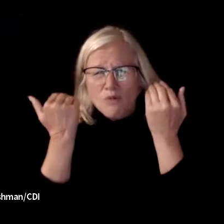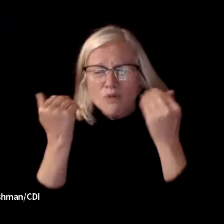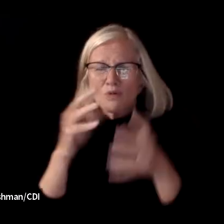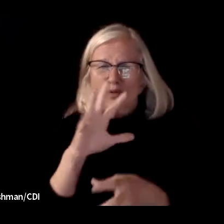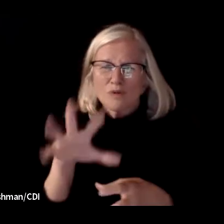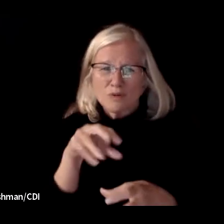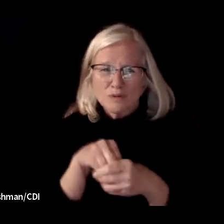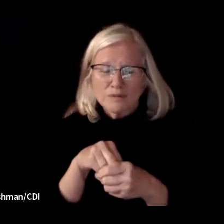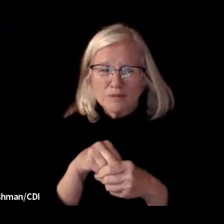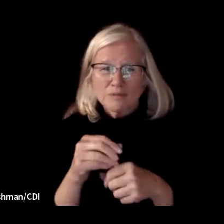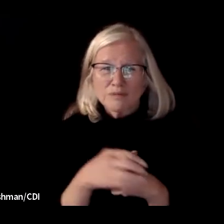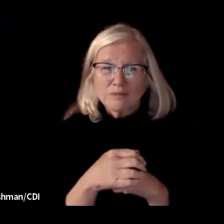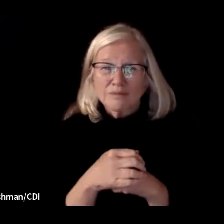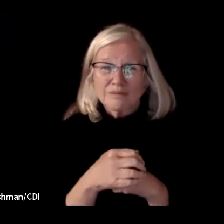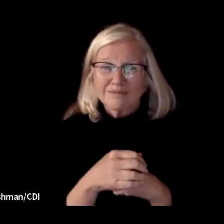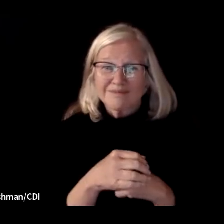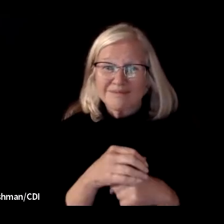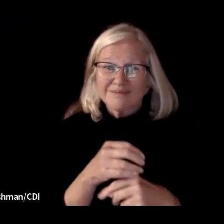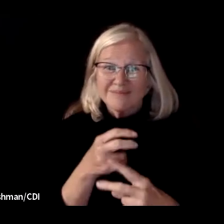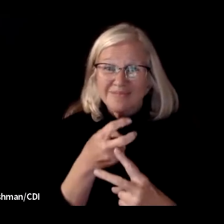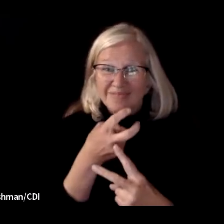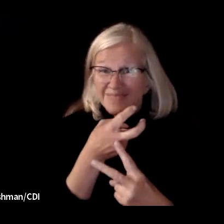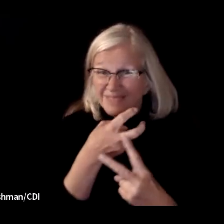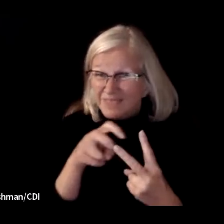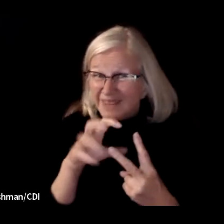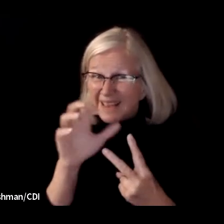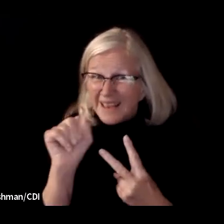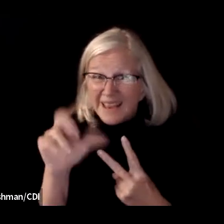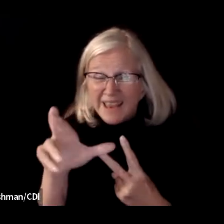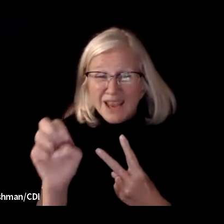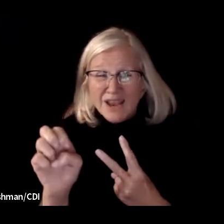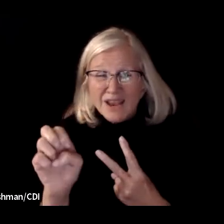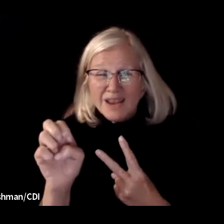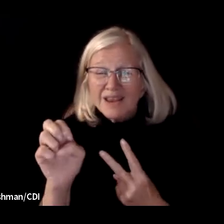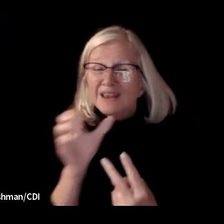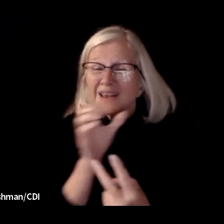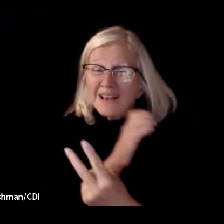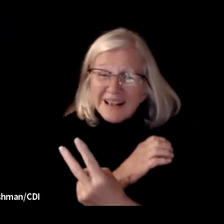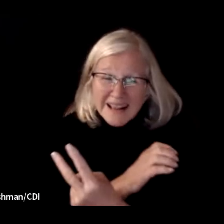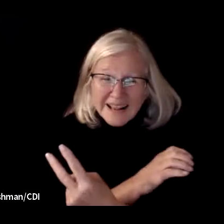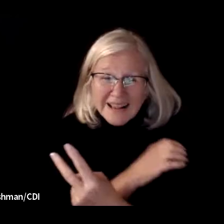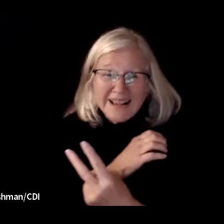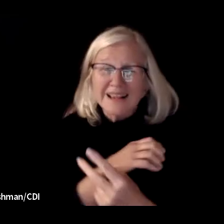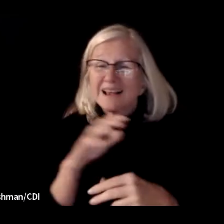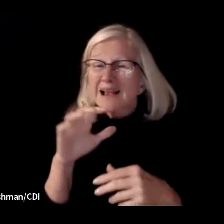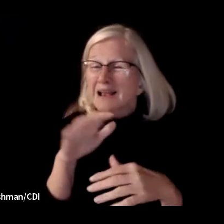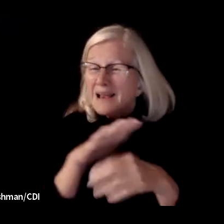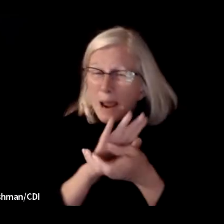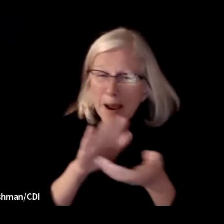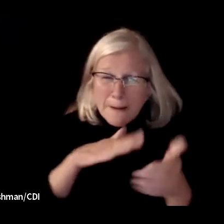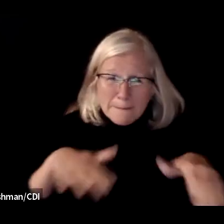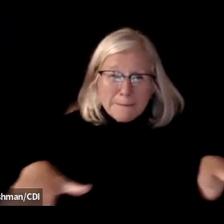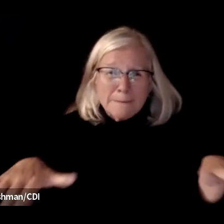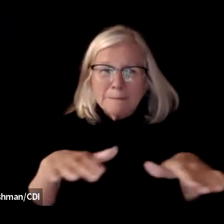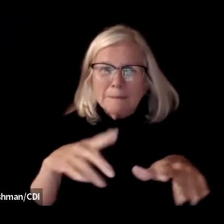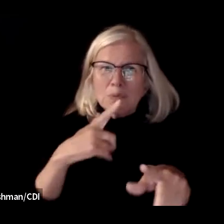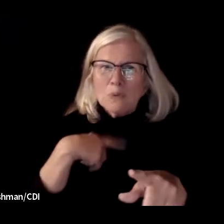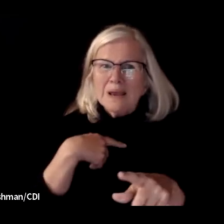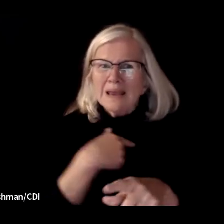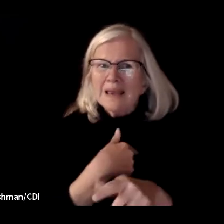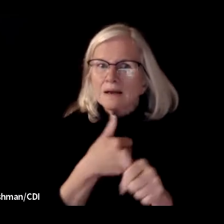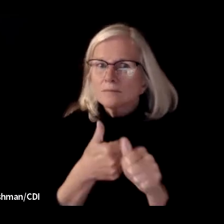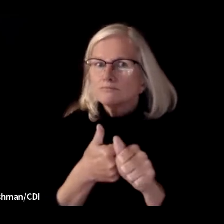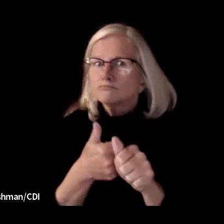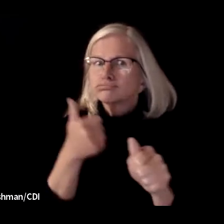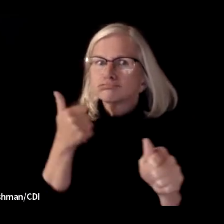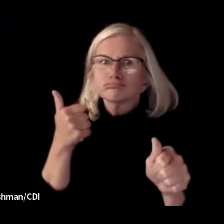are also at full capacity. And the problem with that is that it causes a significant backup because of hospitals' inability to transition customers from